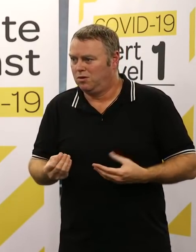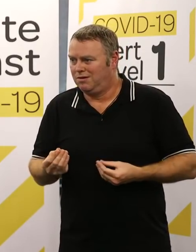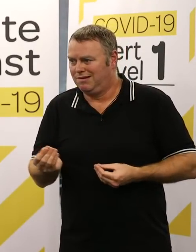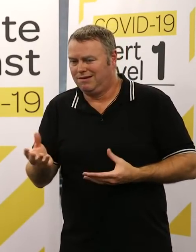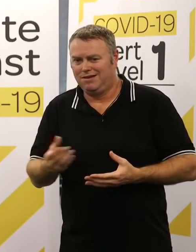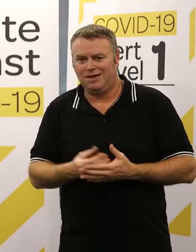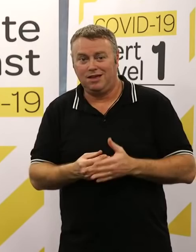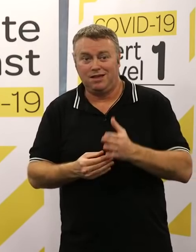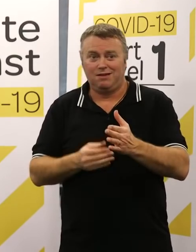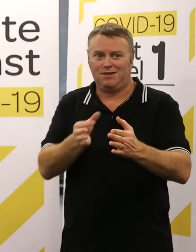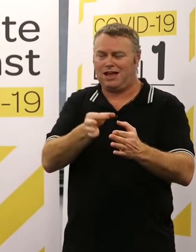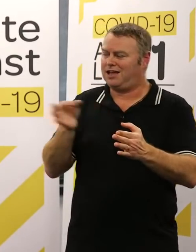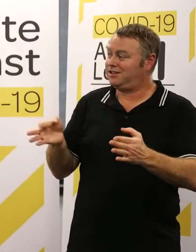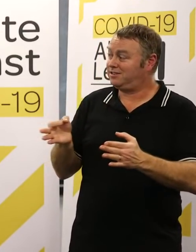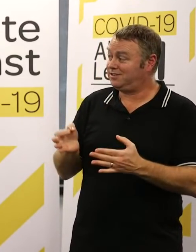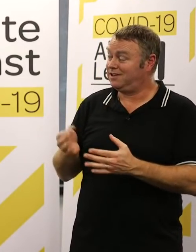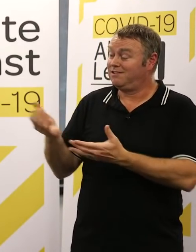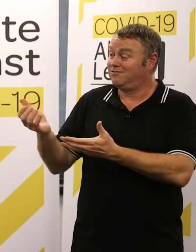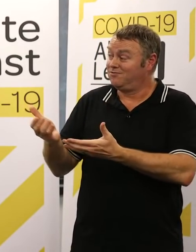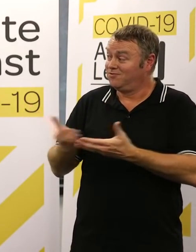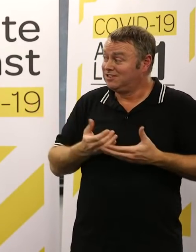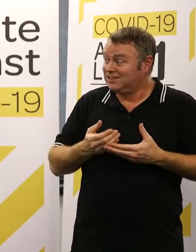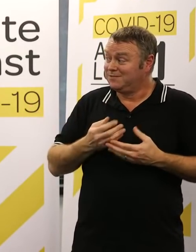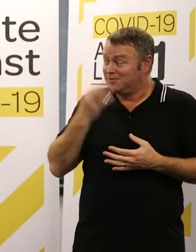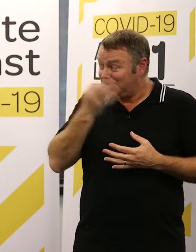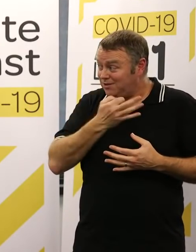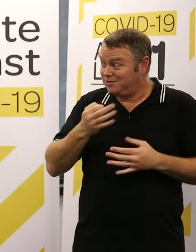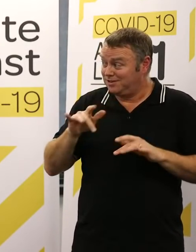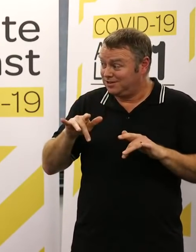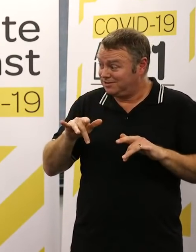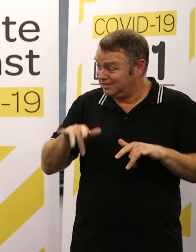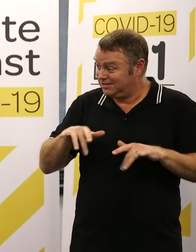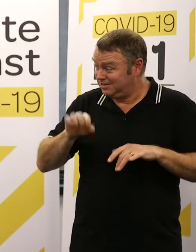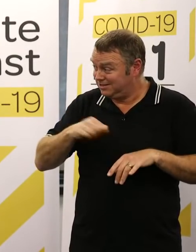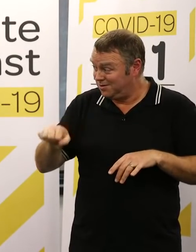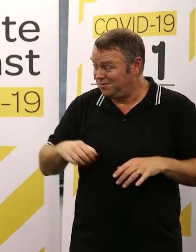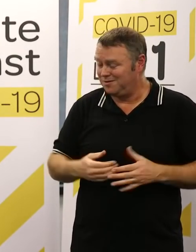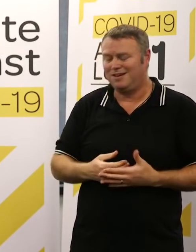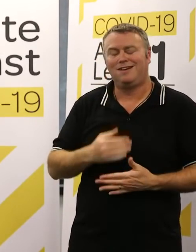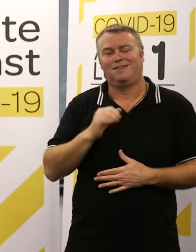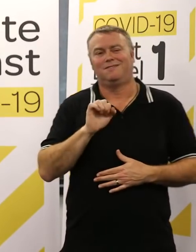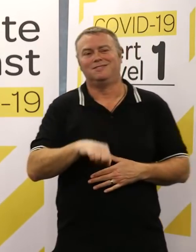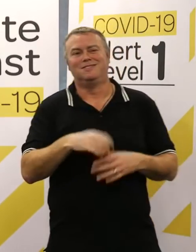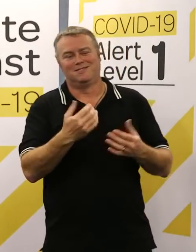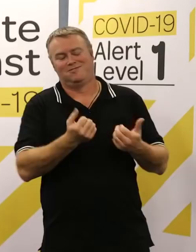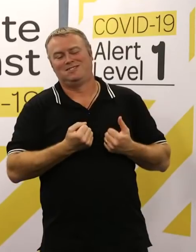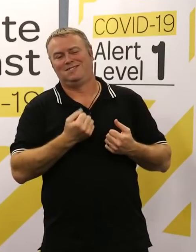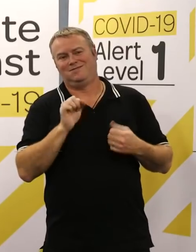yet? I've received some flowers. Thank you very much.